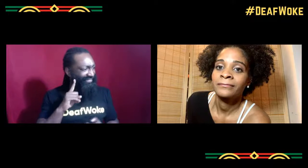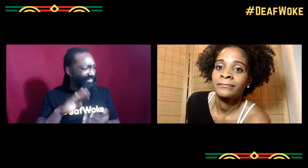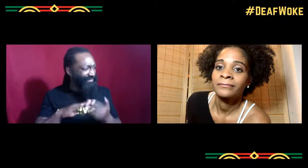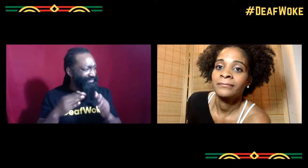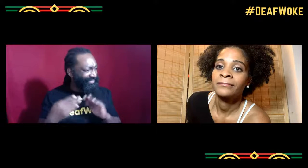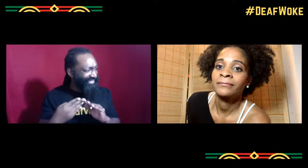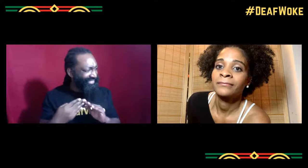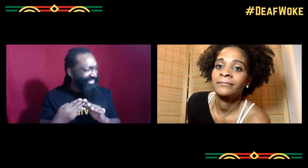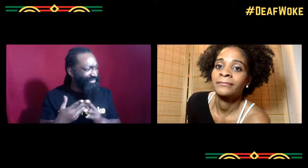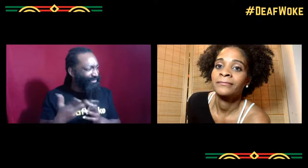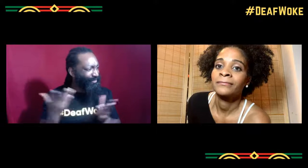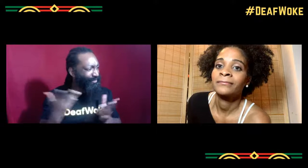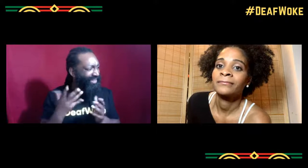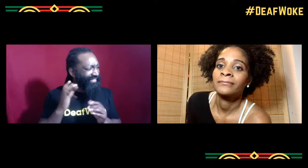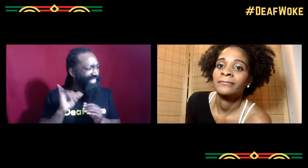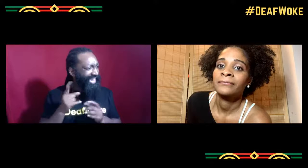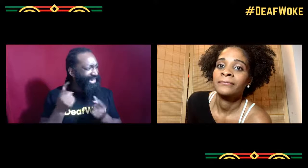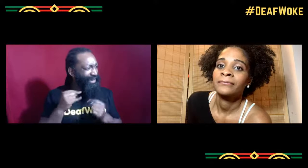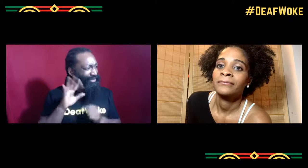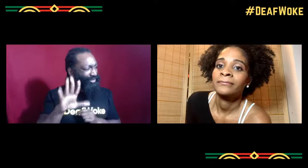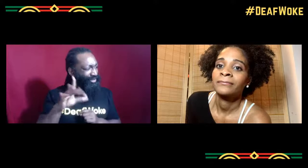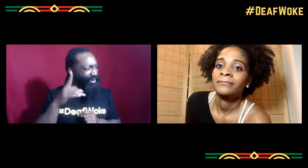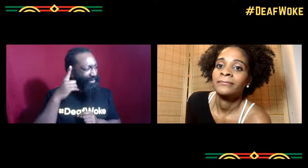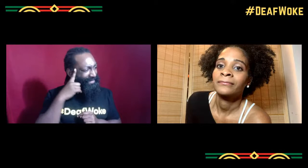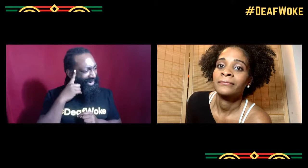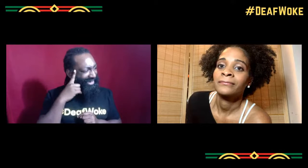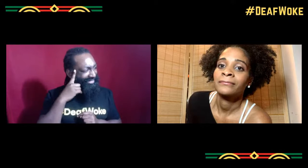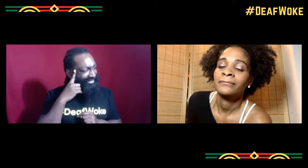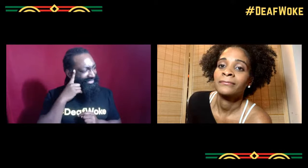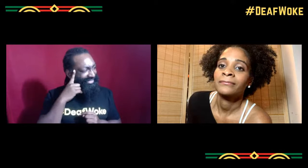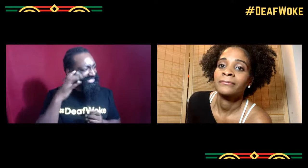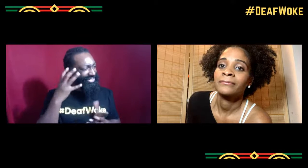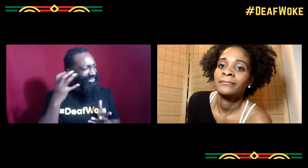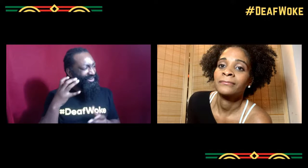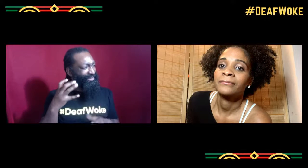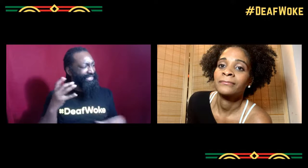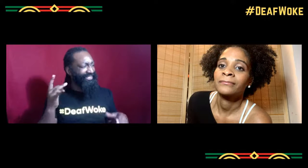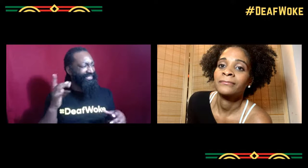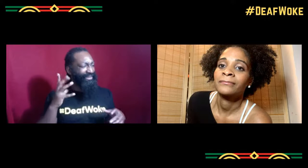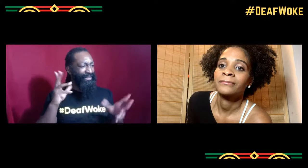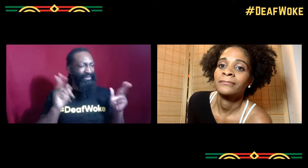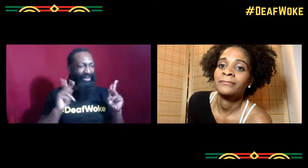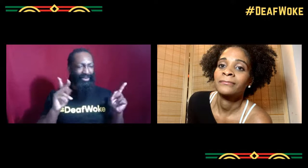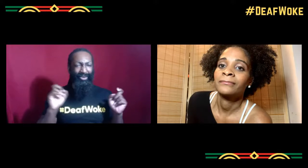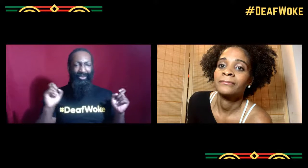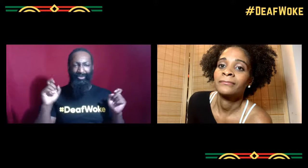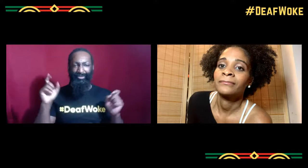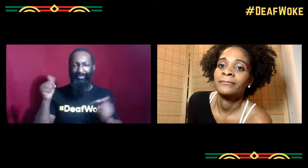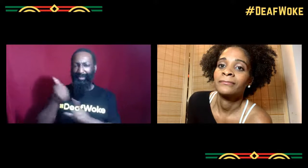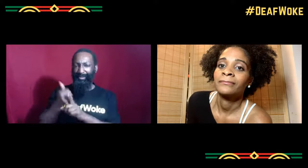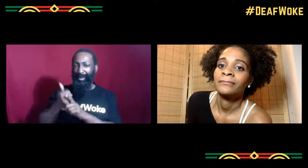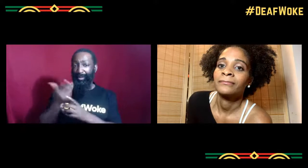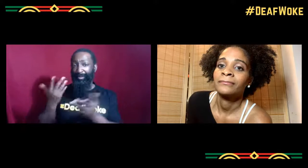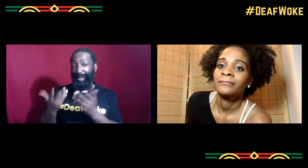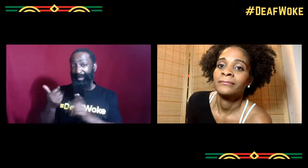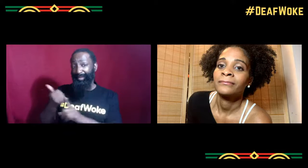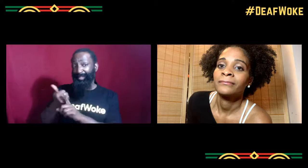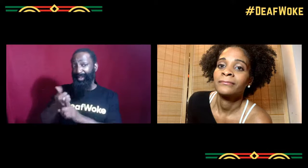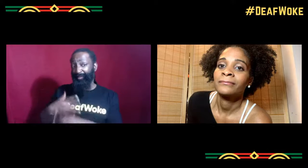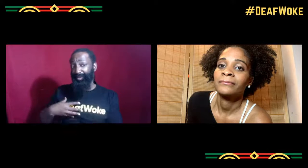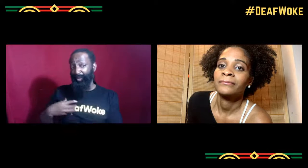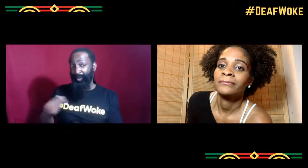You know, when it comes to Black supporting Deaf, or Black supporting Deaf Black, what comes to mind?